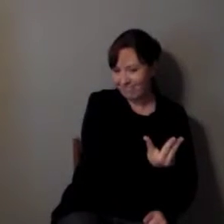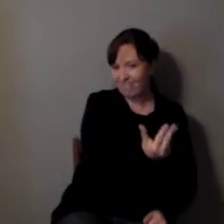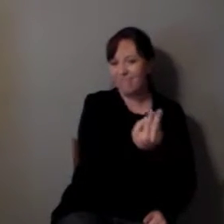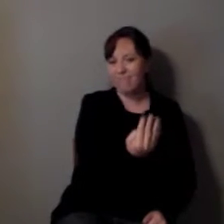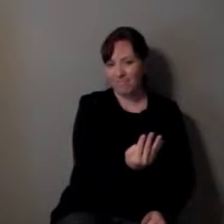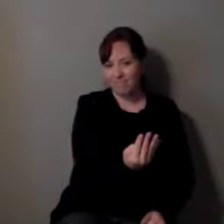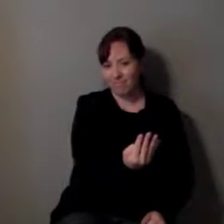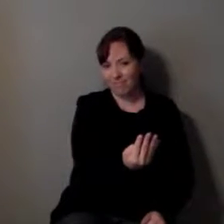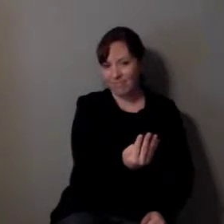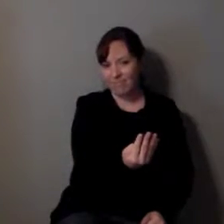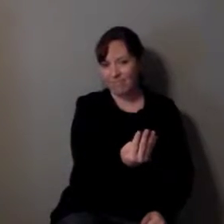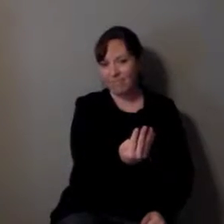4, 5,